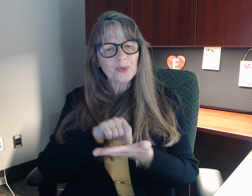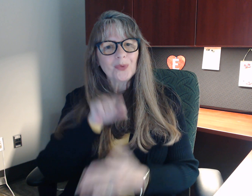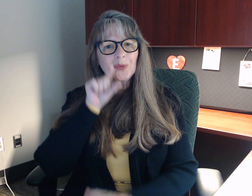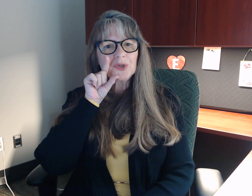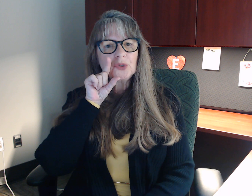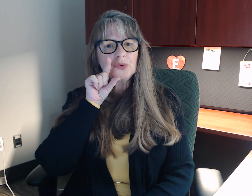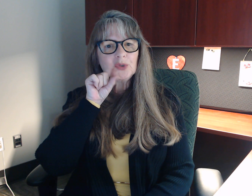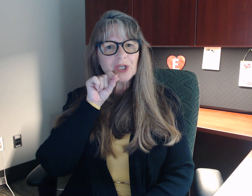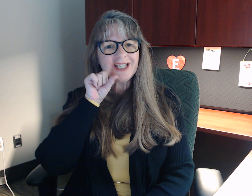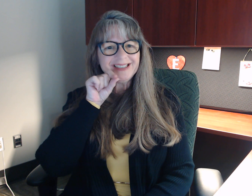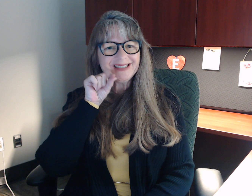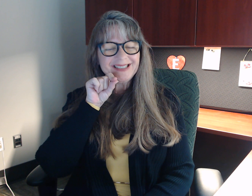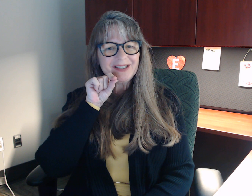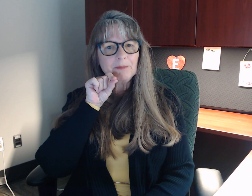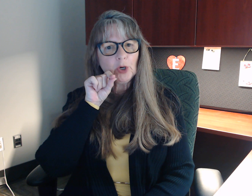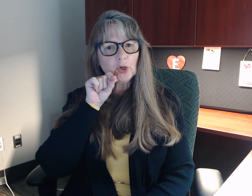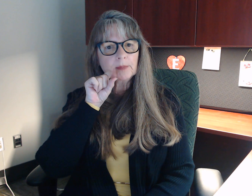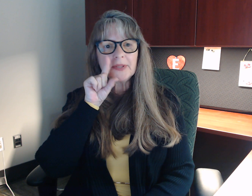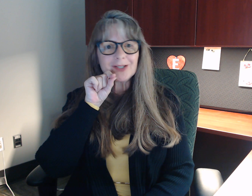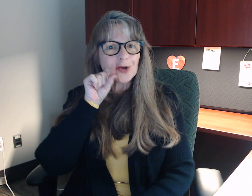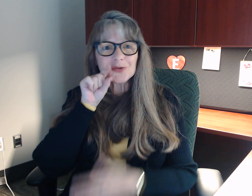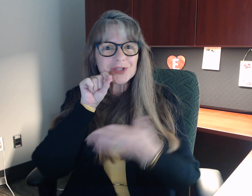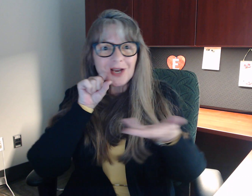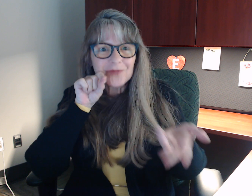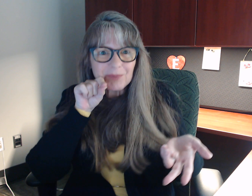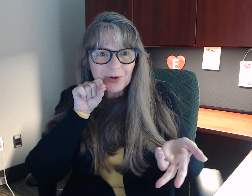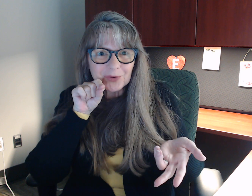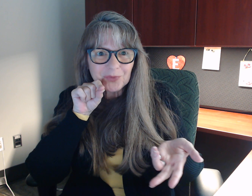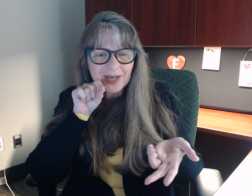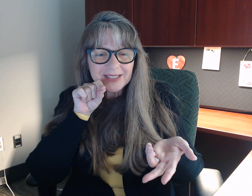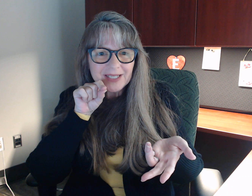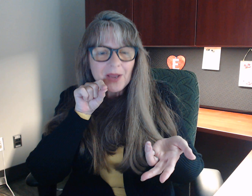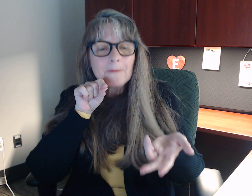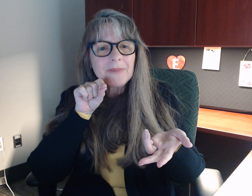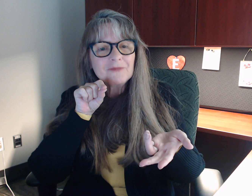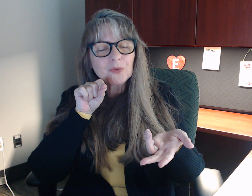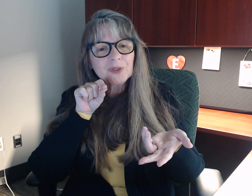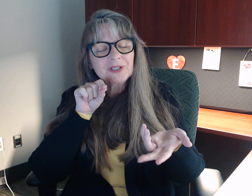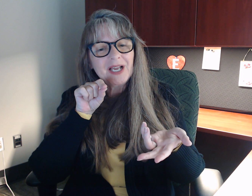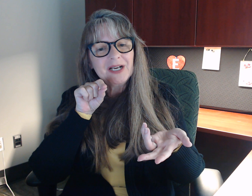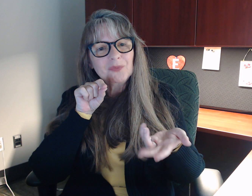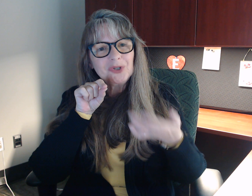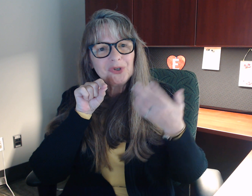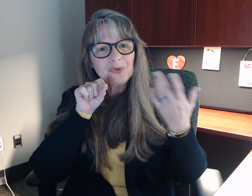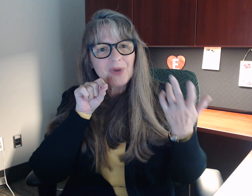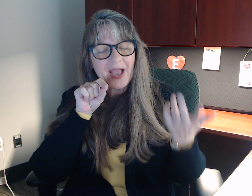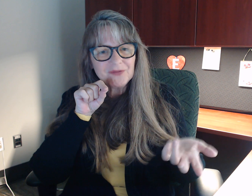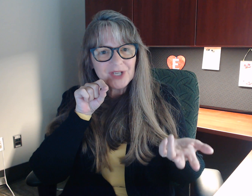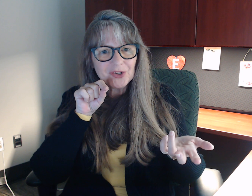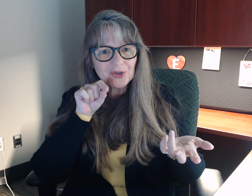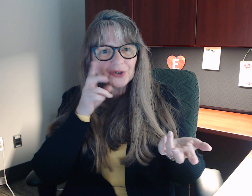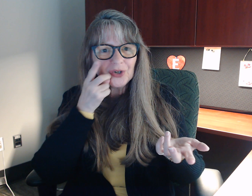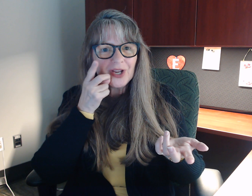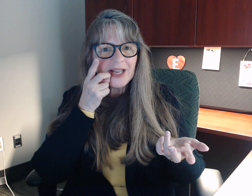we do chicken, bird. But that's also the sign for bird, right? But for when you have dinner,